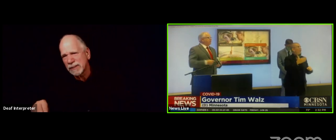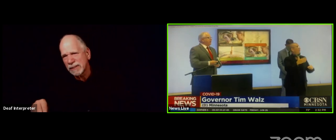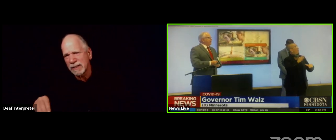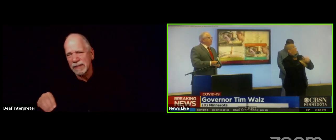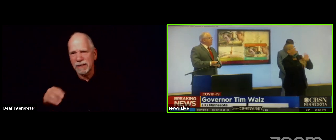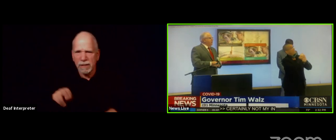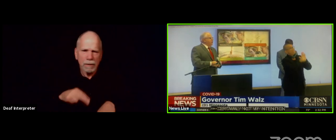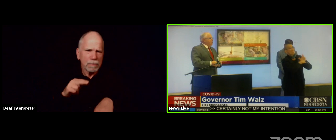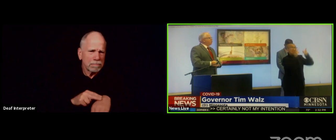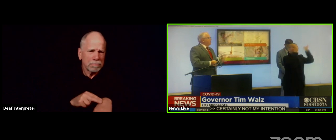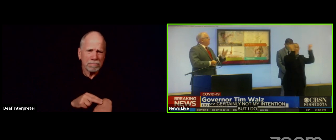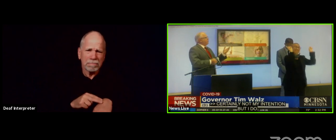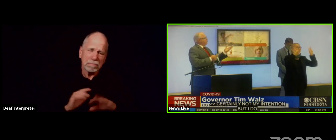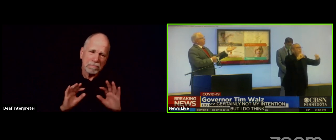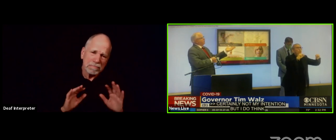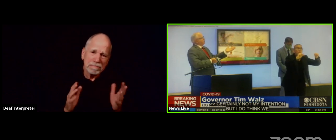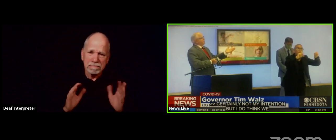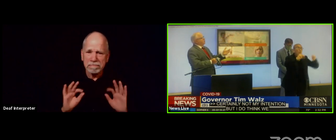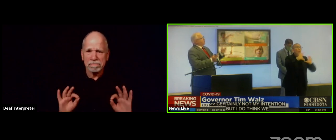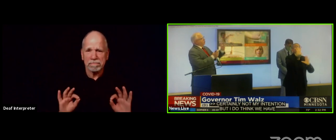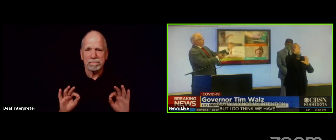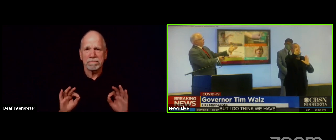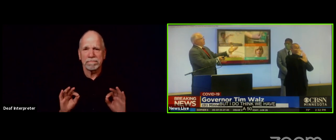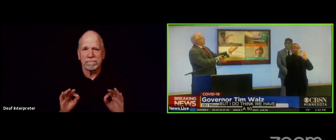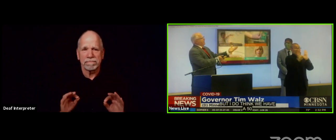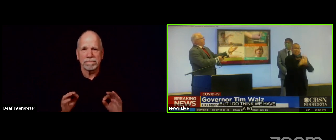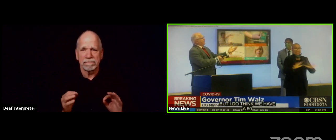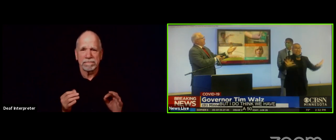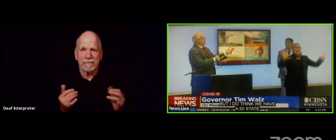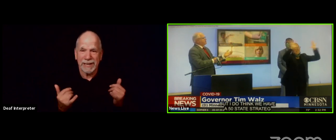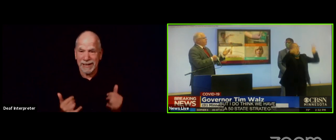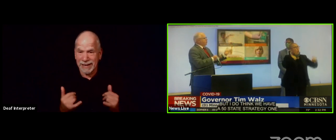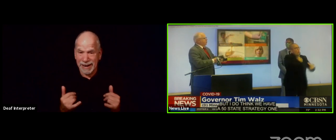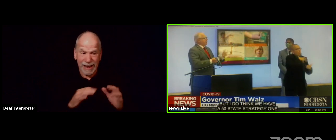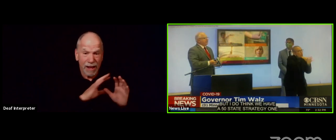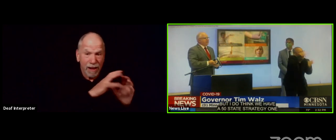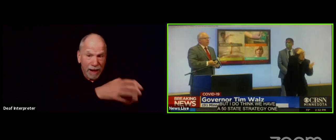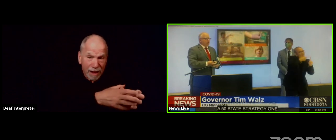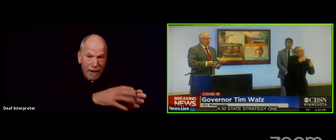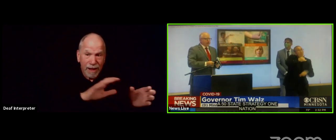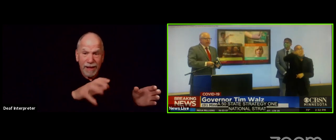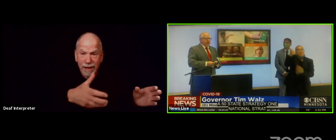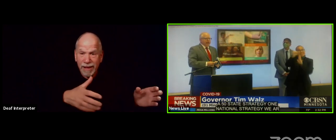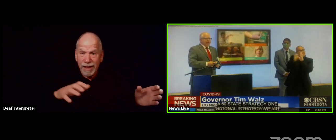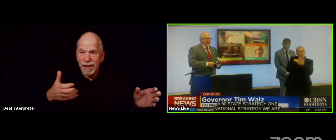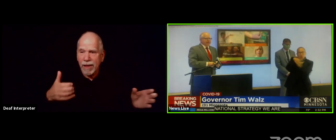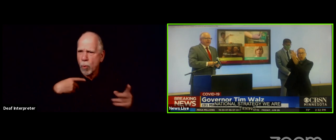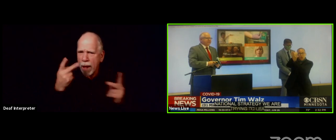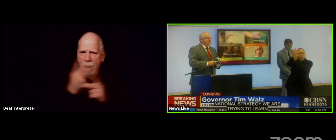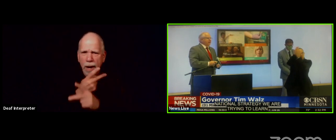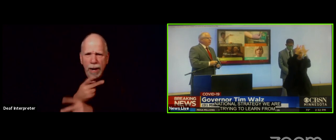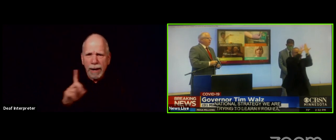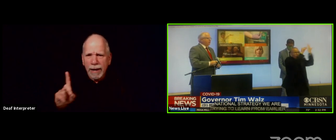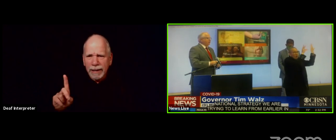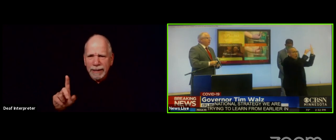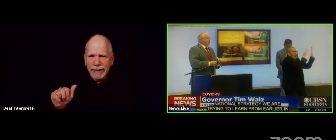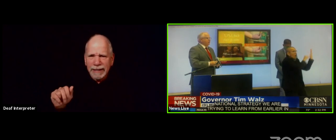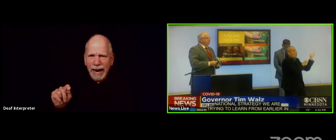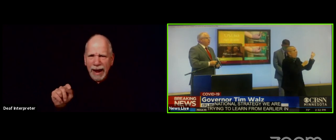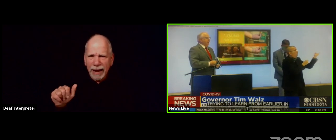national strategy, we're trying to learn from states who are earlier in the pandemic, things that worked and didn't work. And I think it's natural